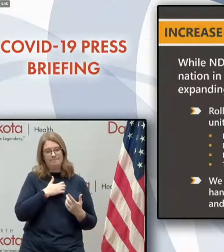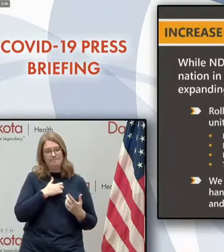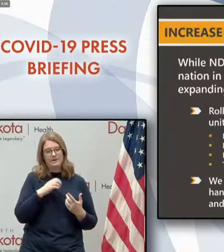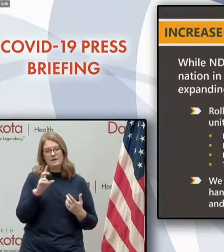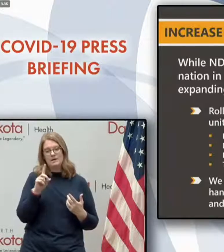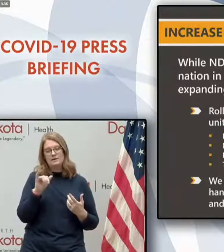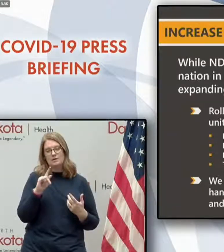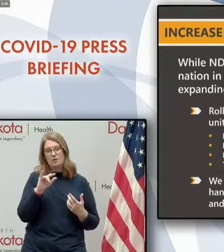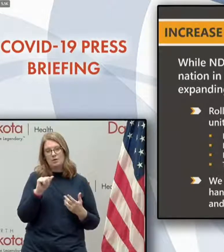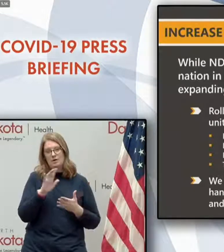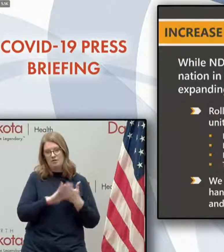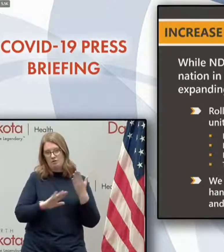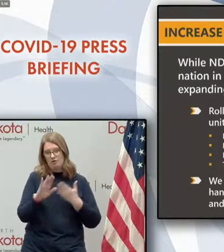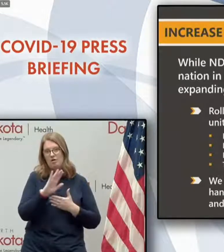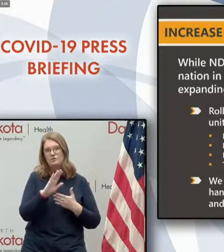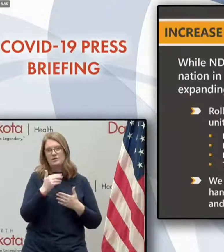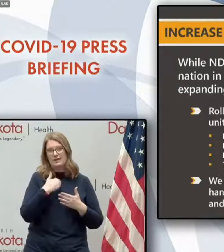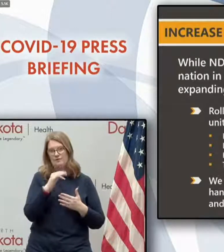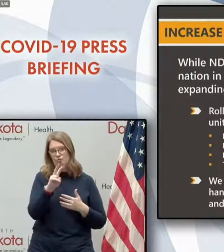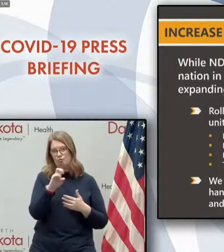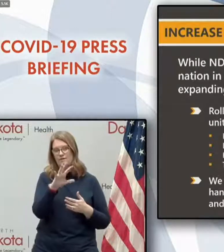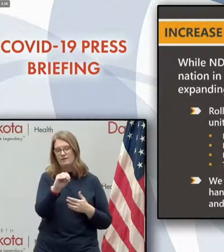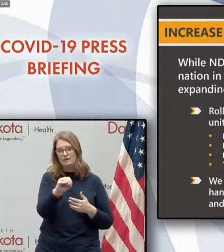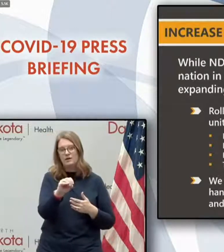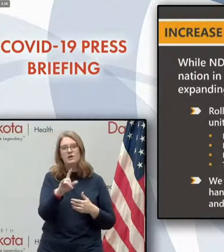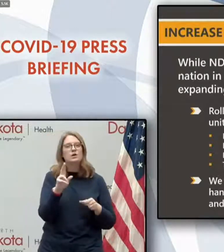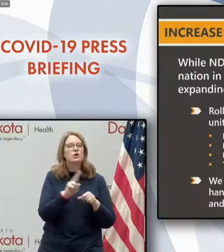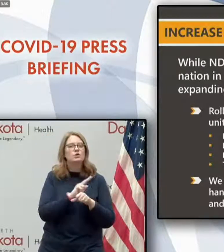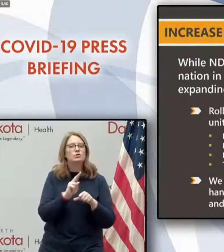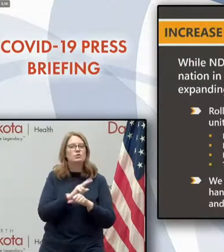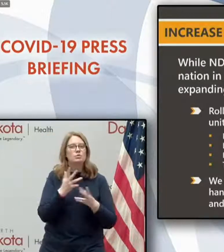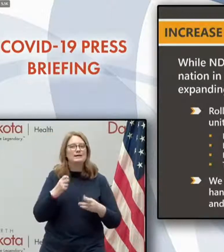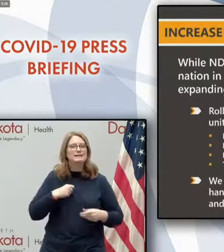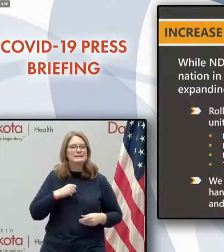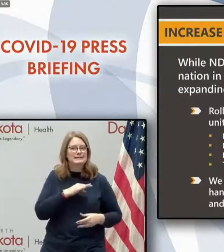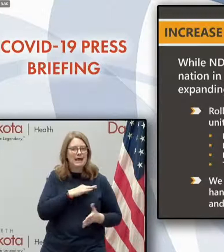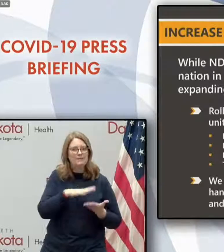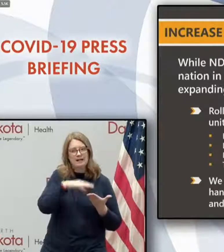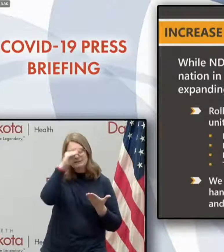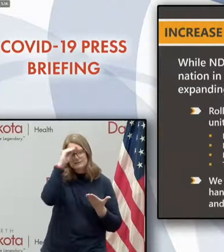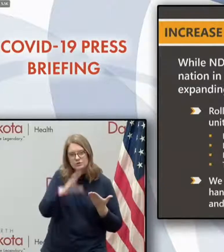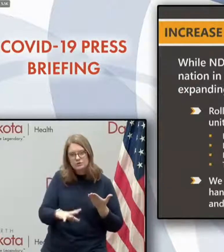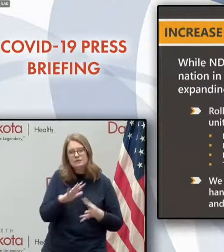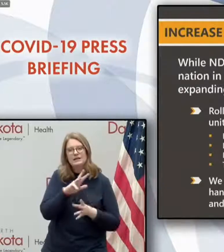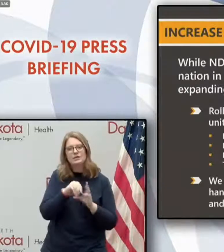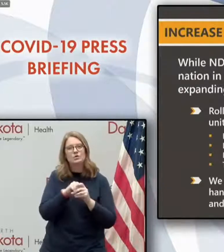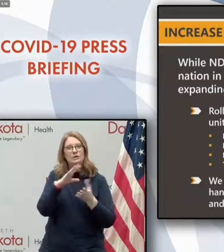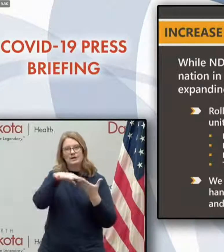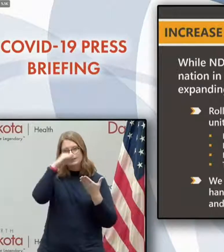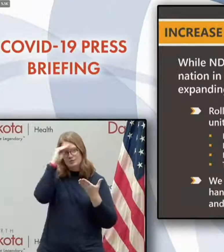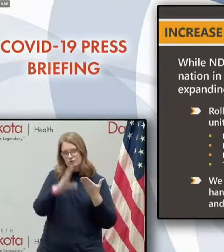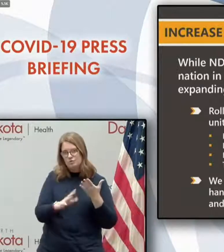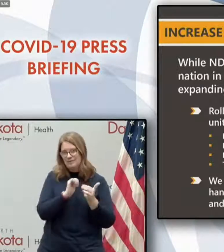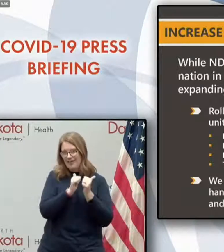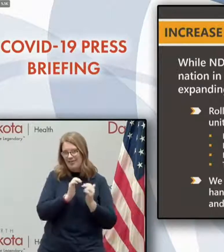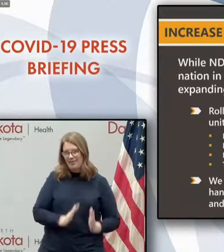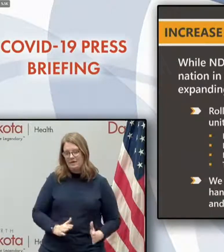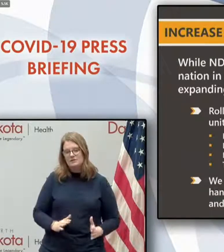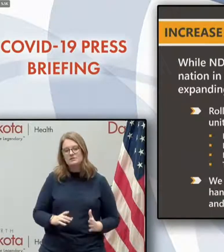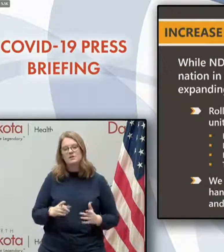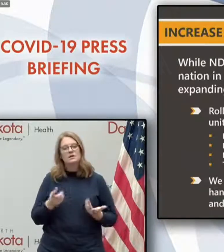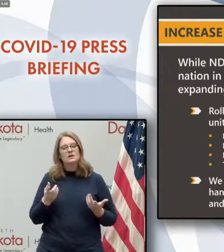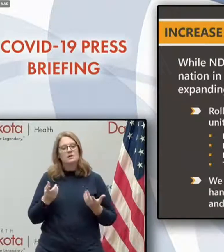Dakota College Botno, we'll get 250. These will be used to test staff and students, including student athletes. And while these numbers are